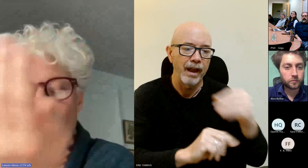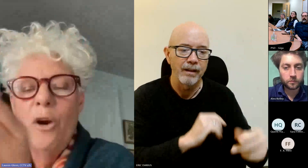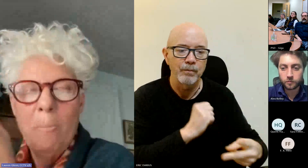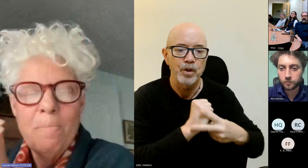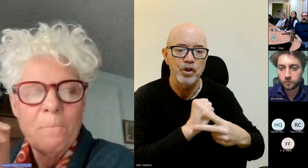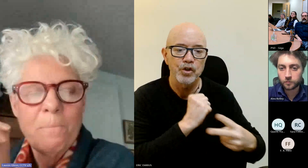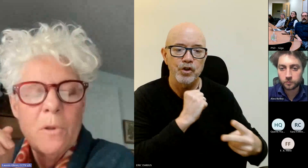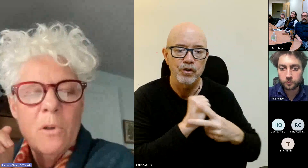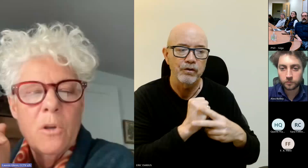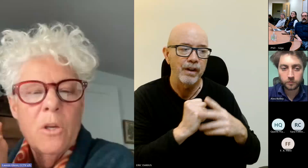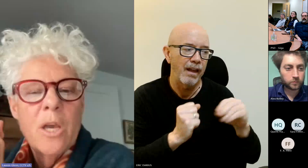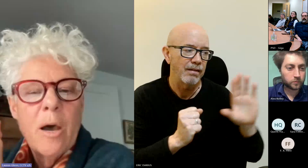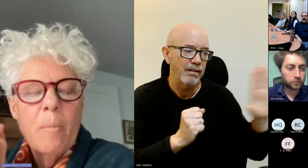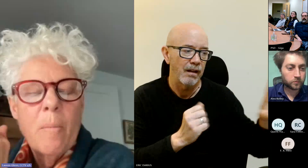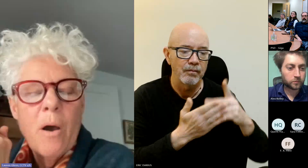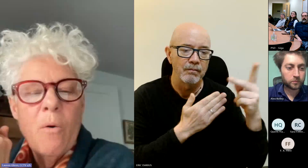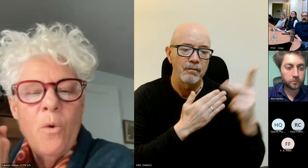program.